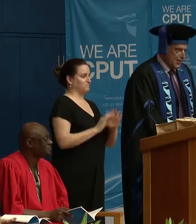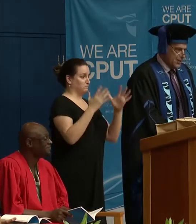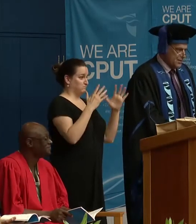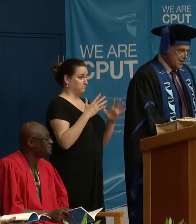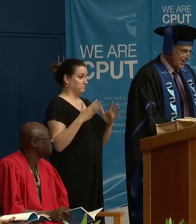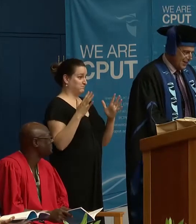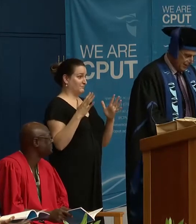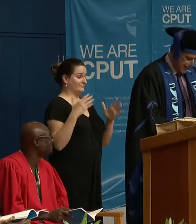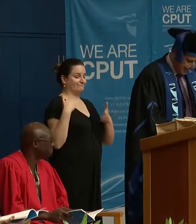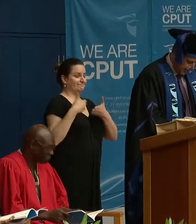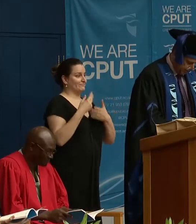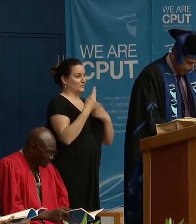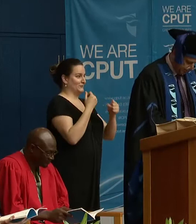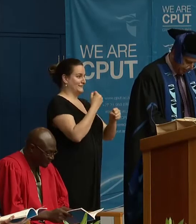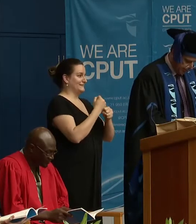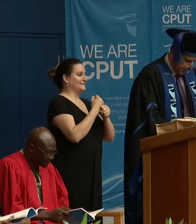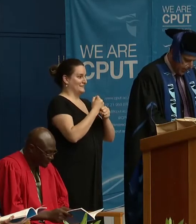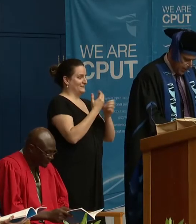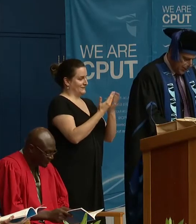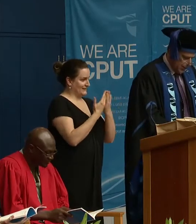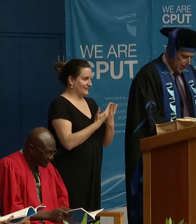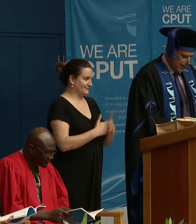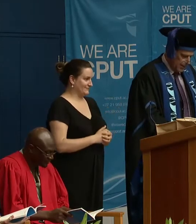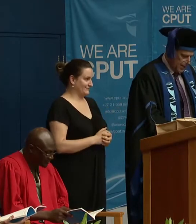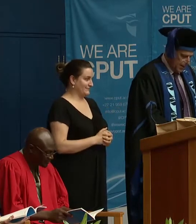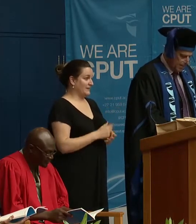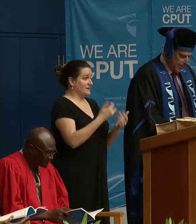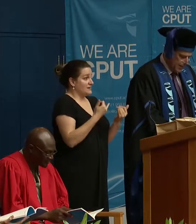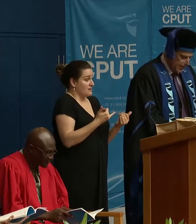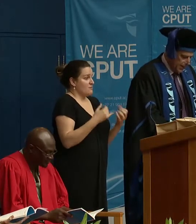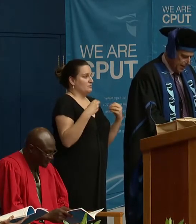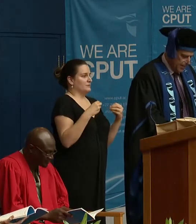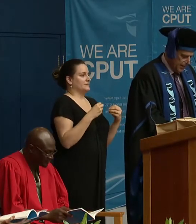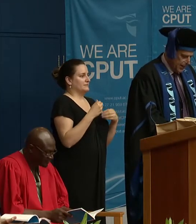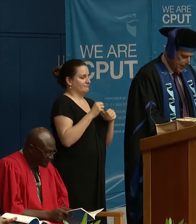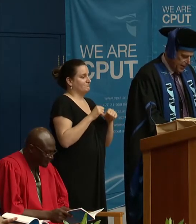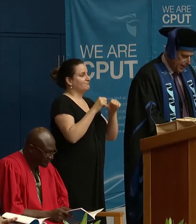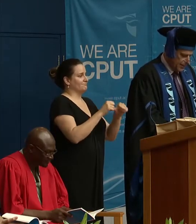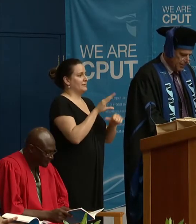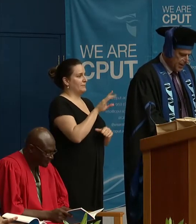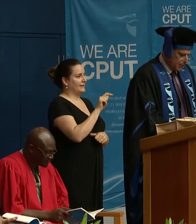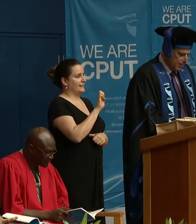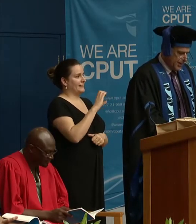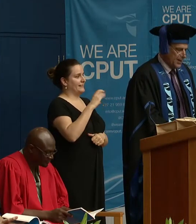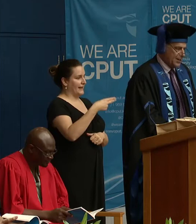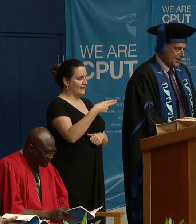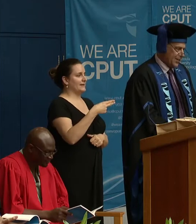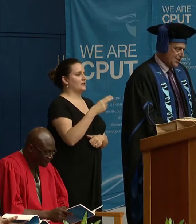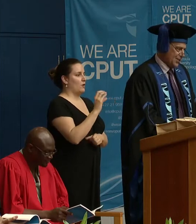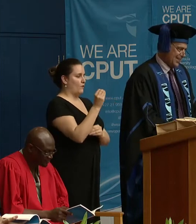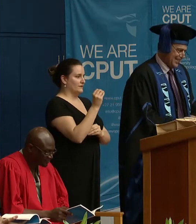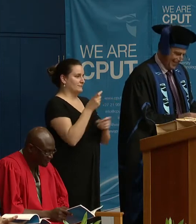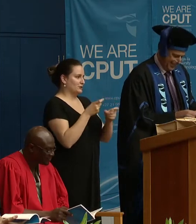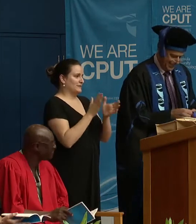over the 3 years of study. She's currently completing a BTEC in Office Management and